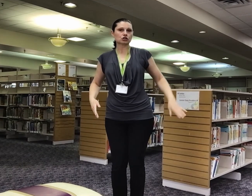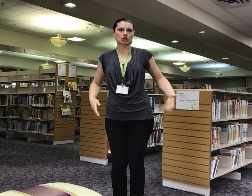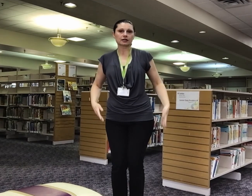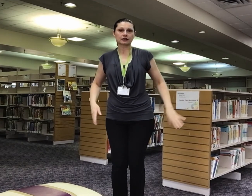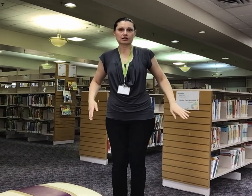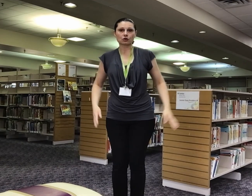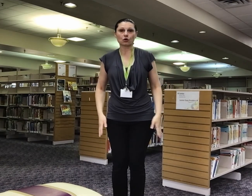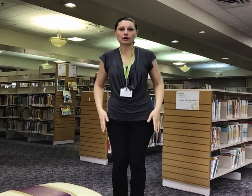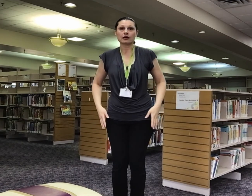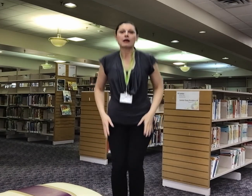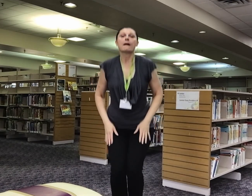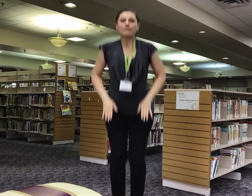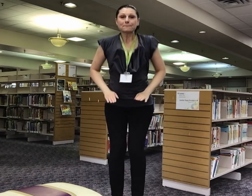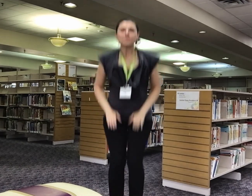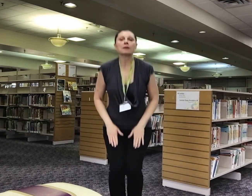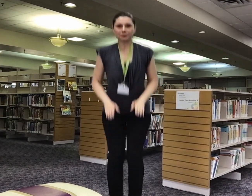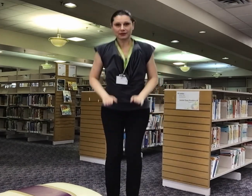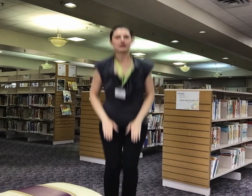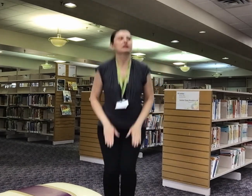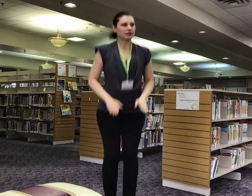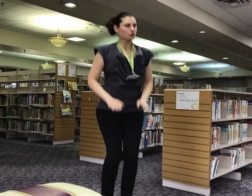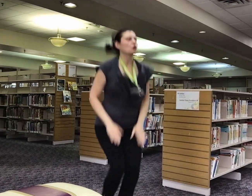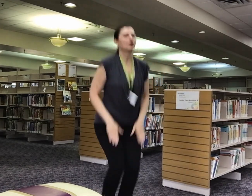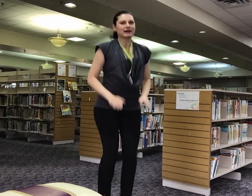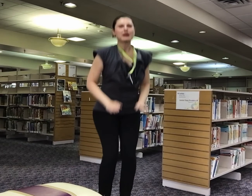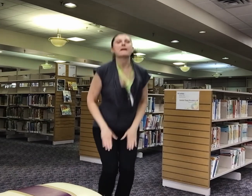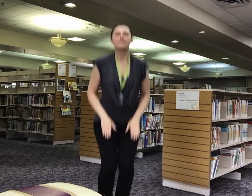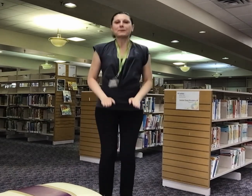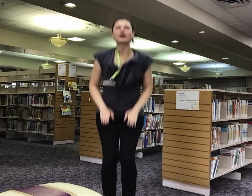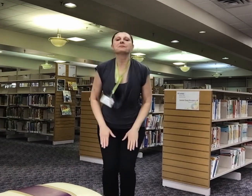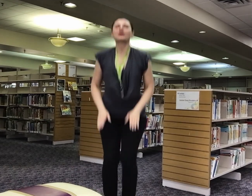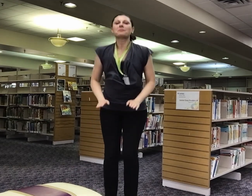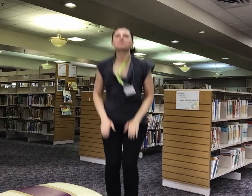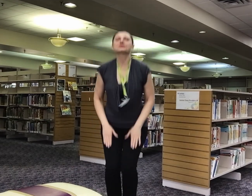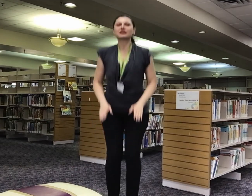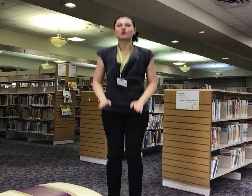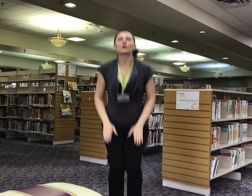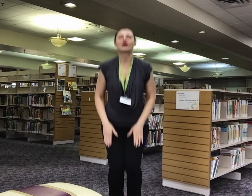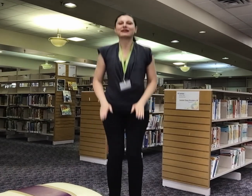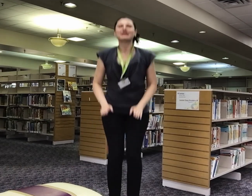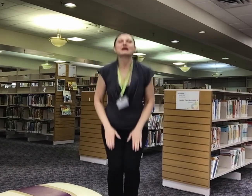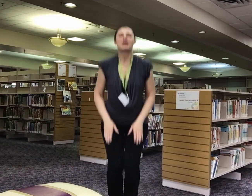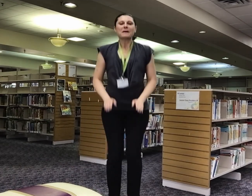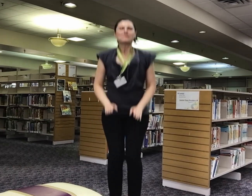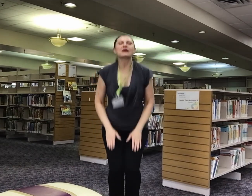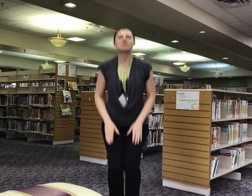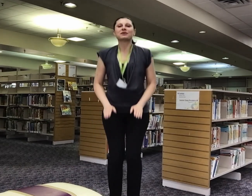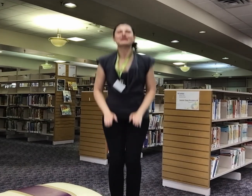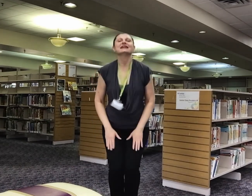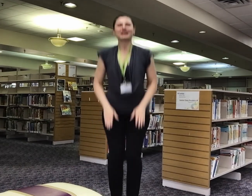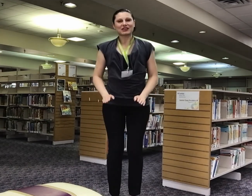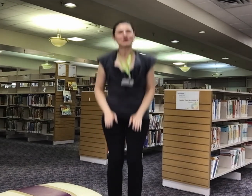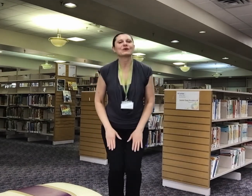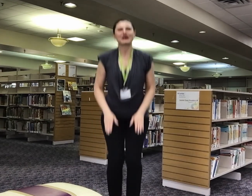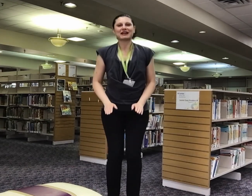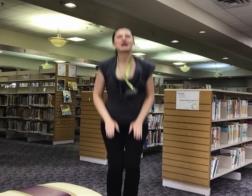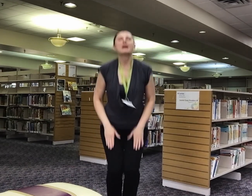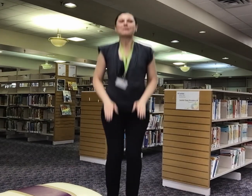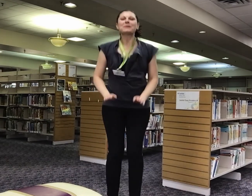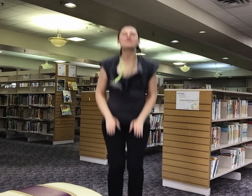shuck the corn. Pop the corn, pop, pop the corn, pop the corn, pop,